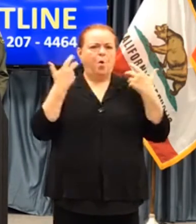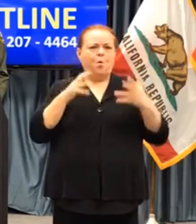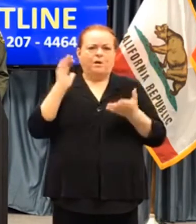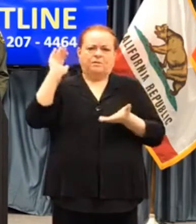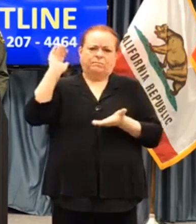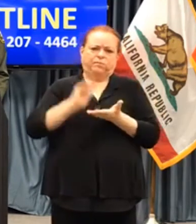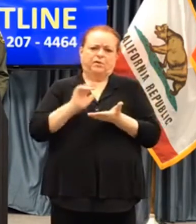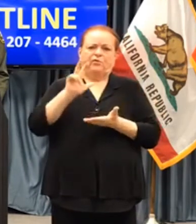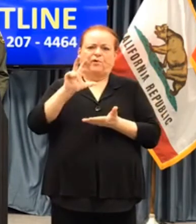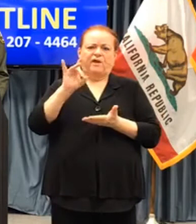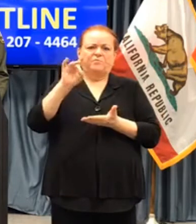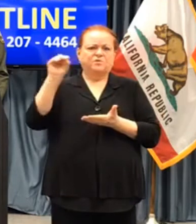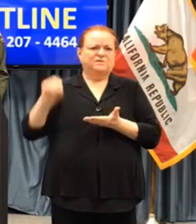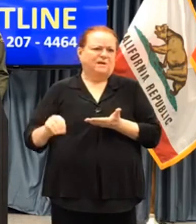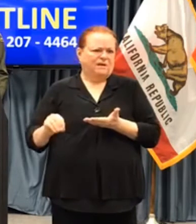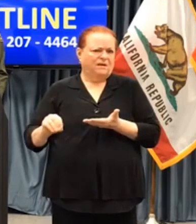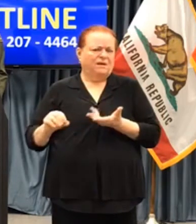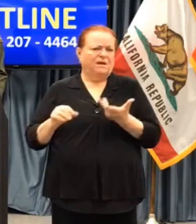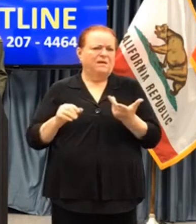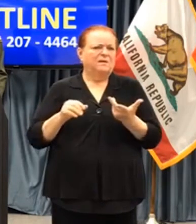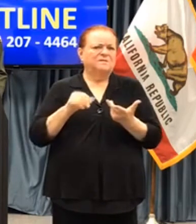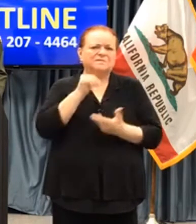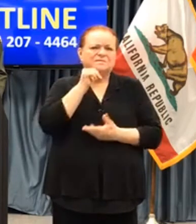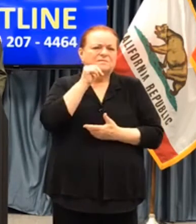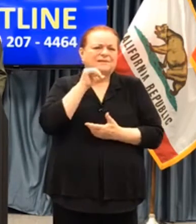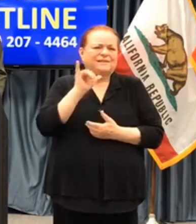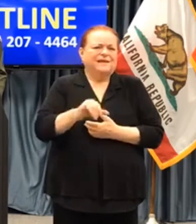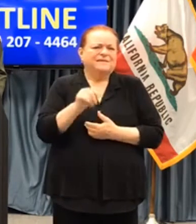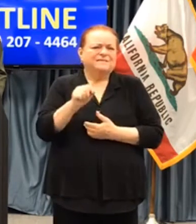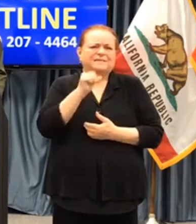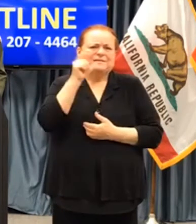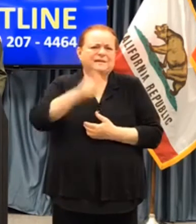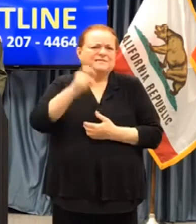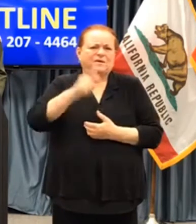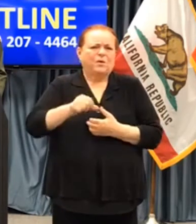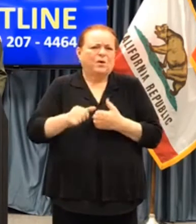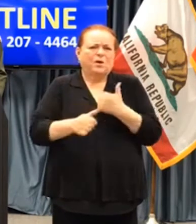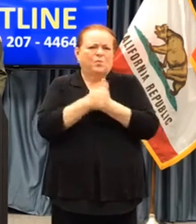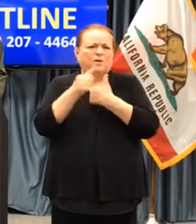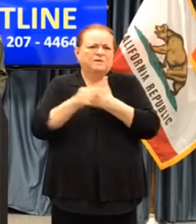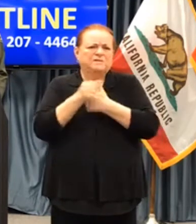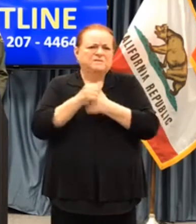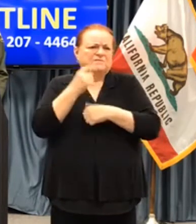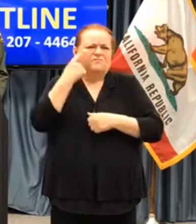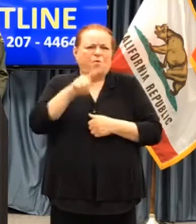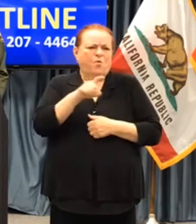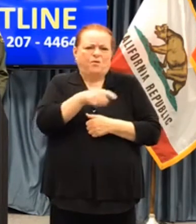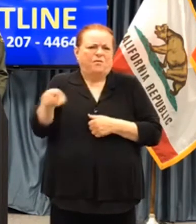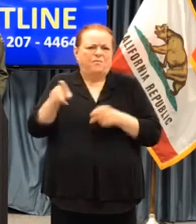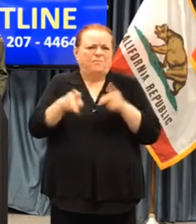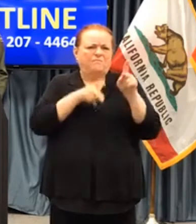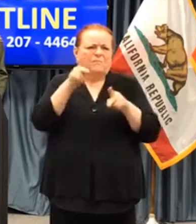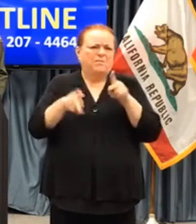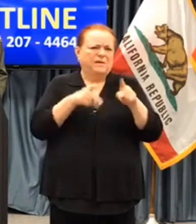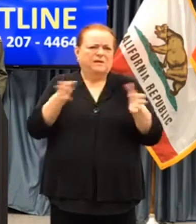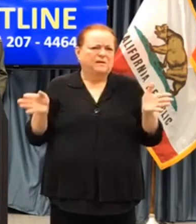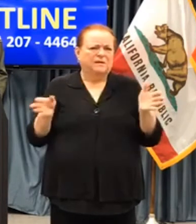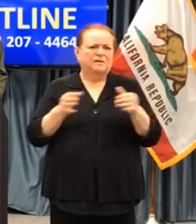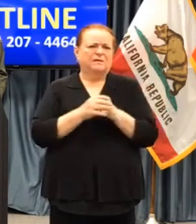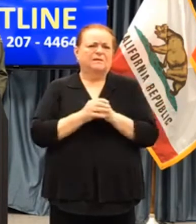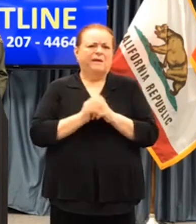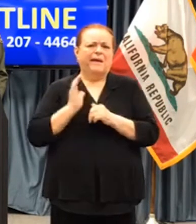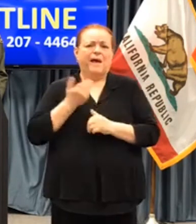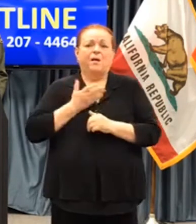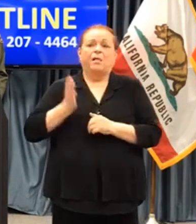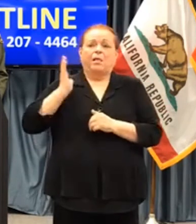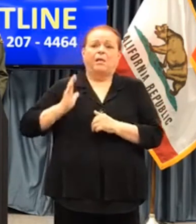seems like it might be, it just creates unnecessary risk to the public. At some point, we have to get back to what our old normal was, and that